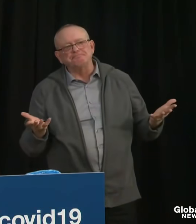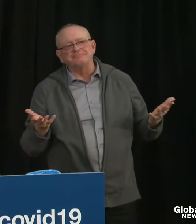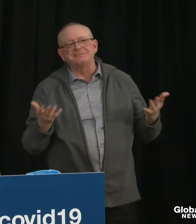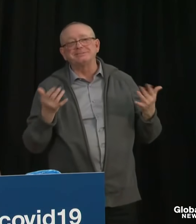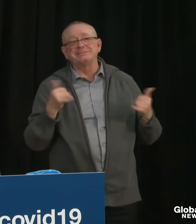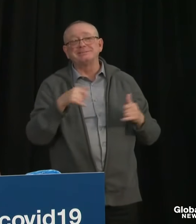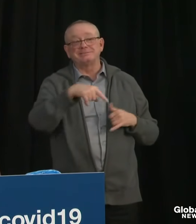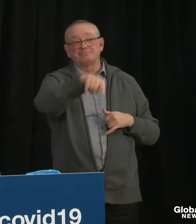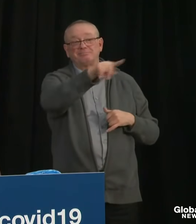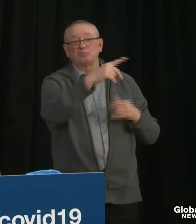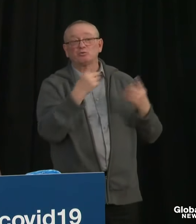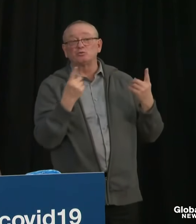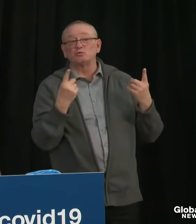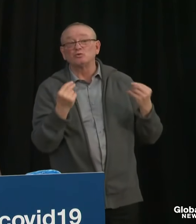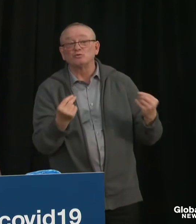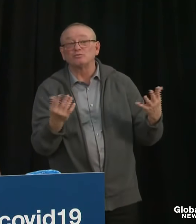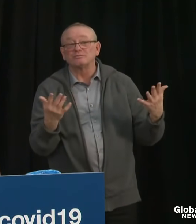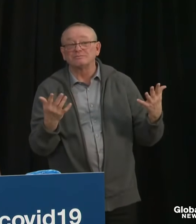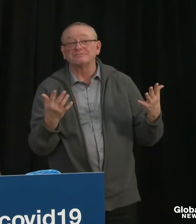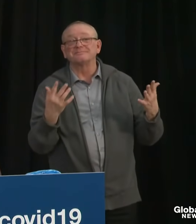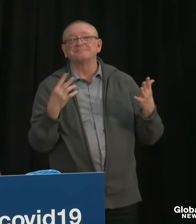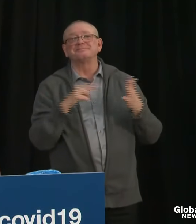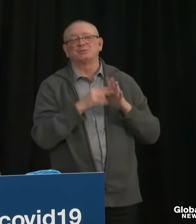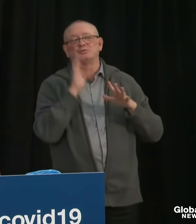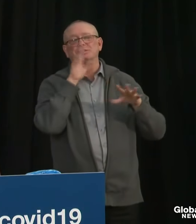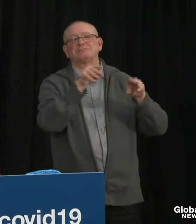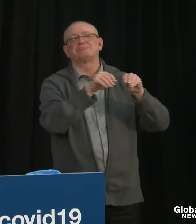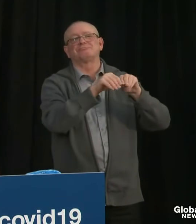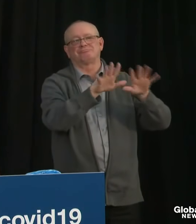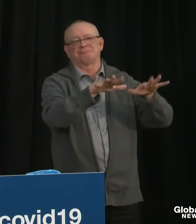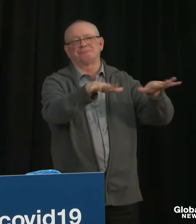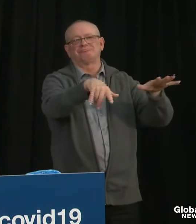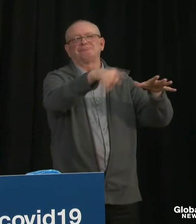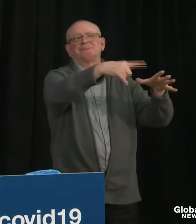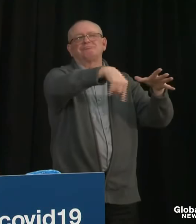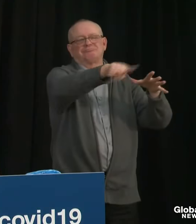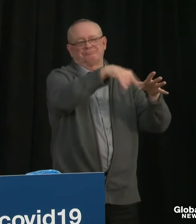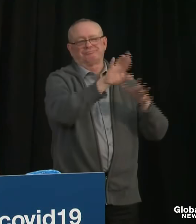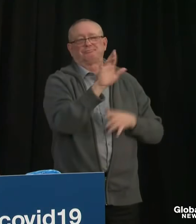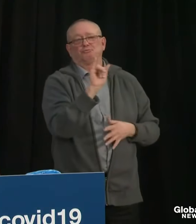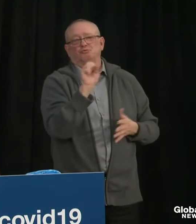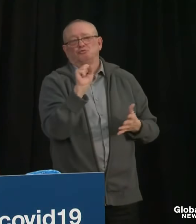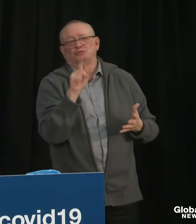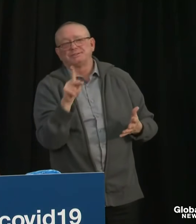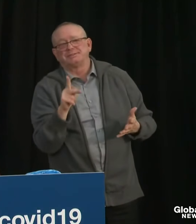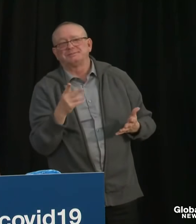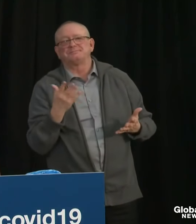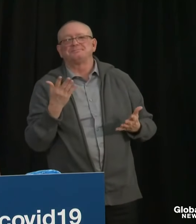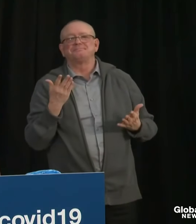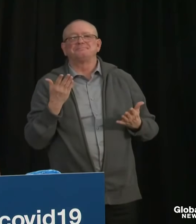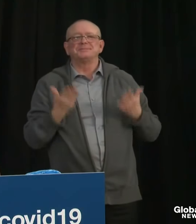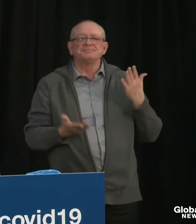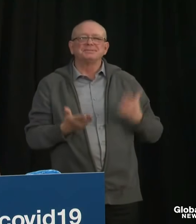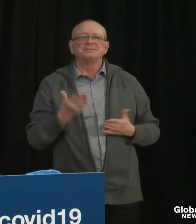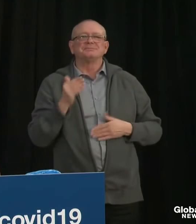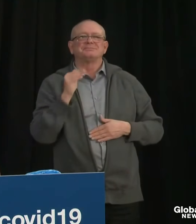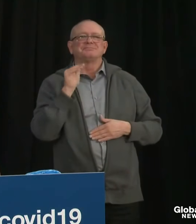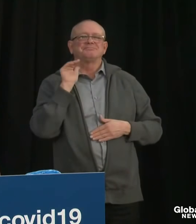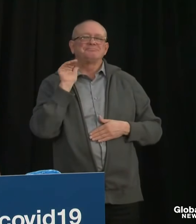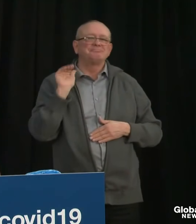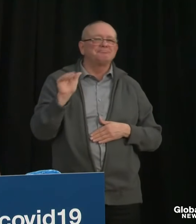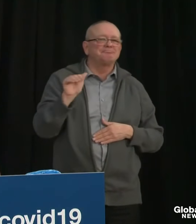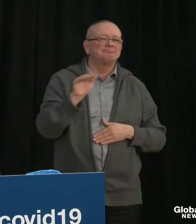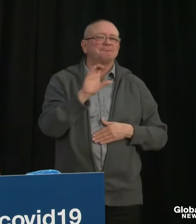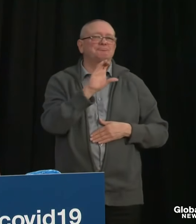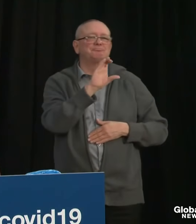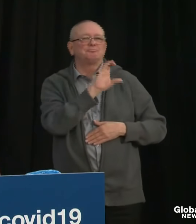at risk, then unfortunately sometimes it does need to move into an enforcement category. And what I would say, I